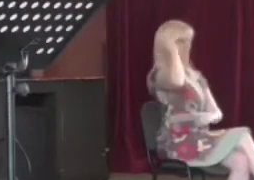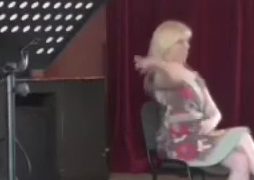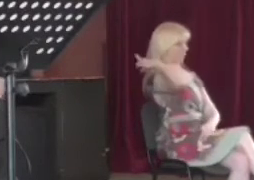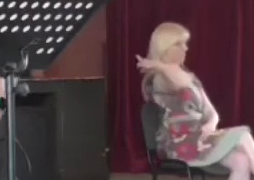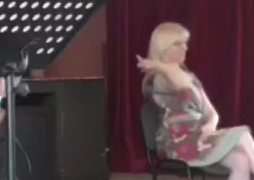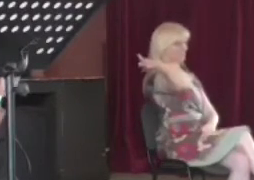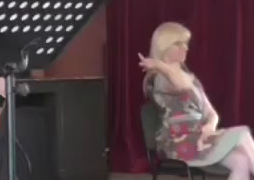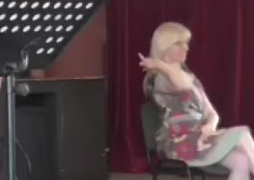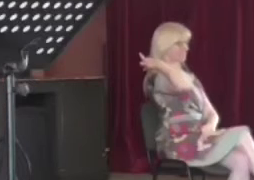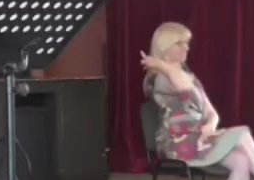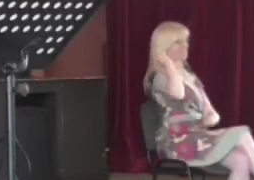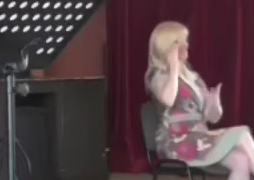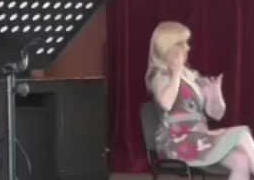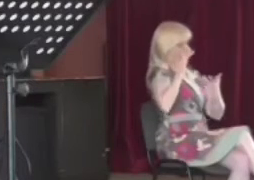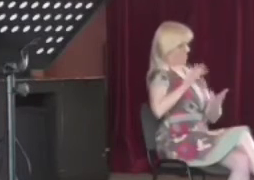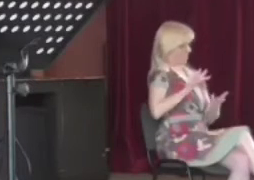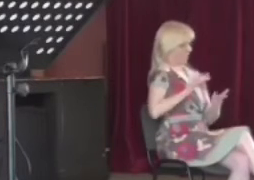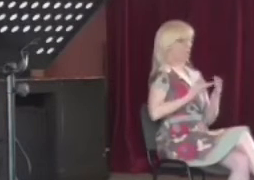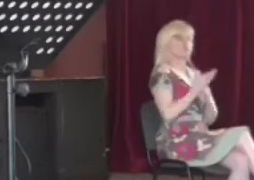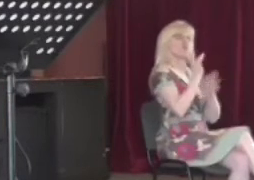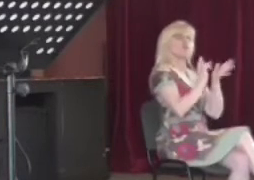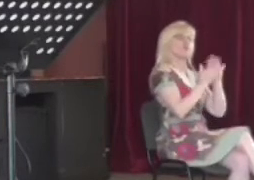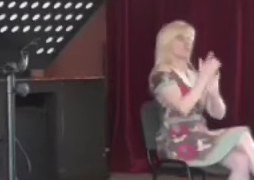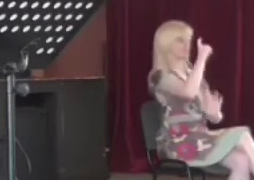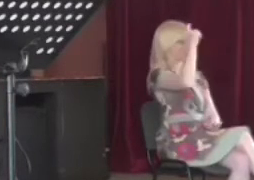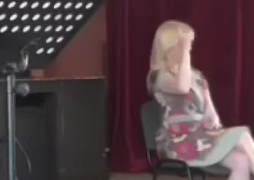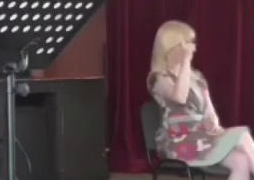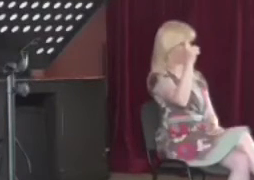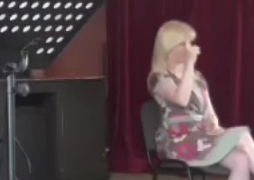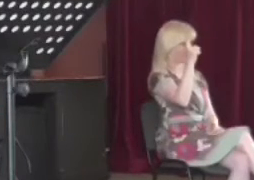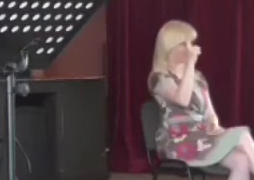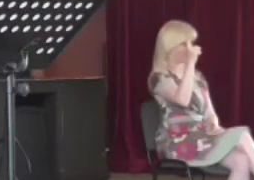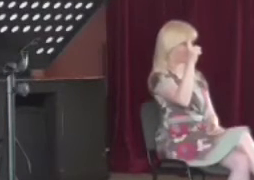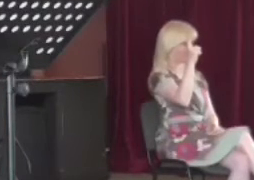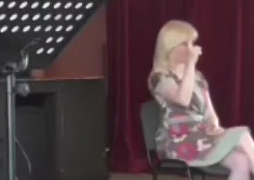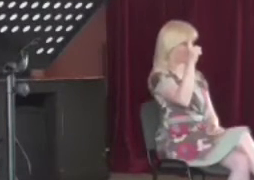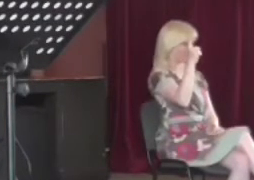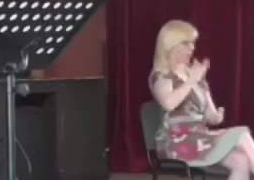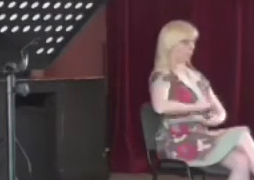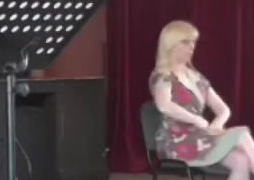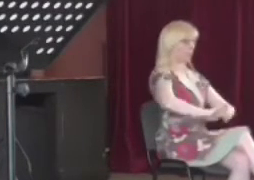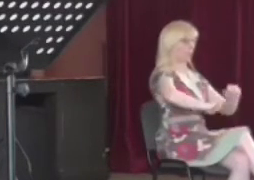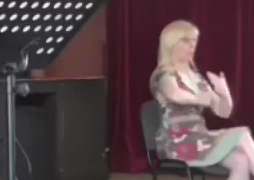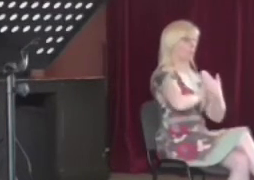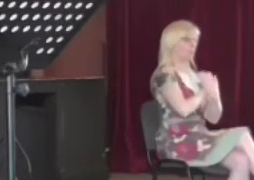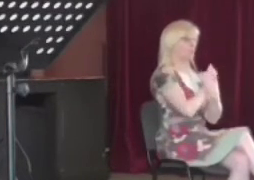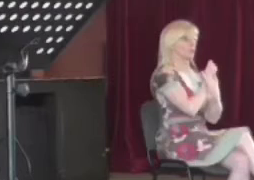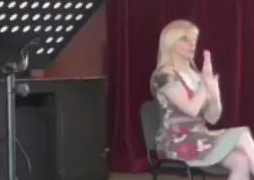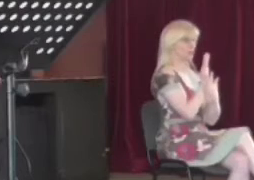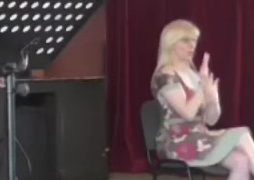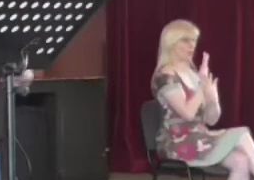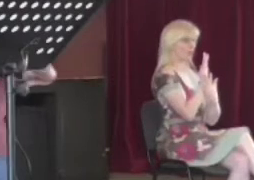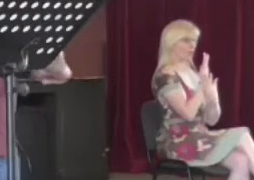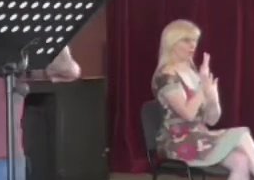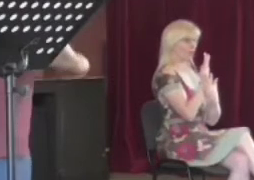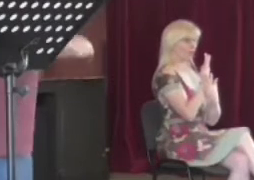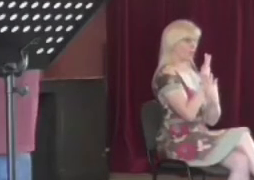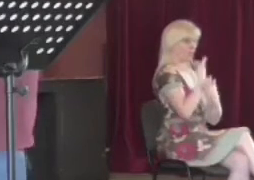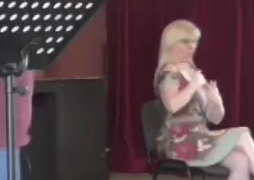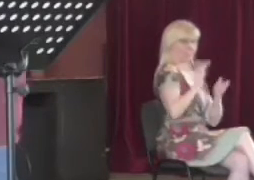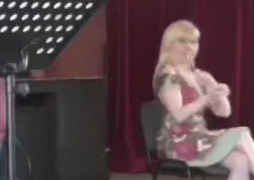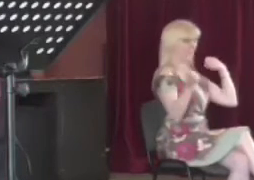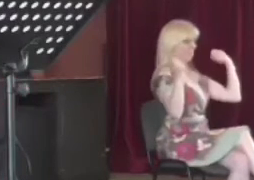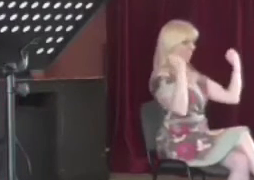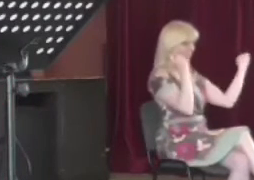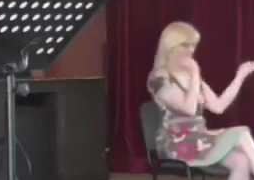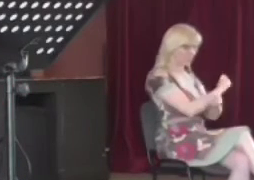but Saul began to destroy the church. Going from house to house, he dragged off both men and women and put them in prison.